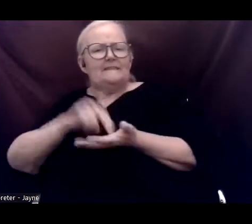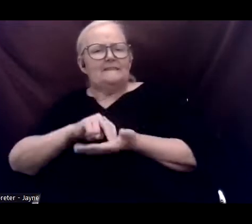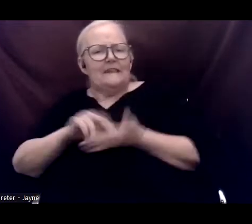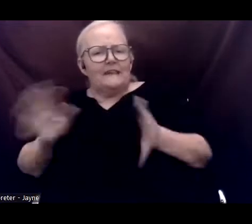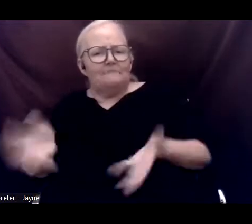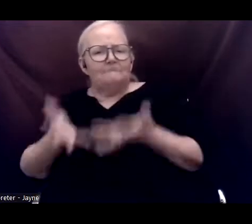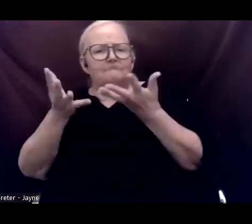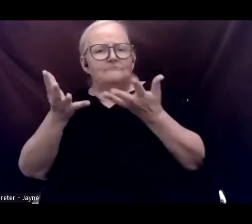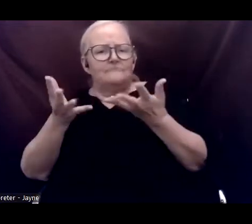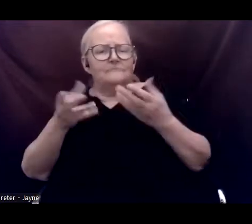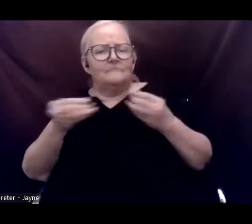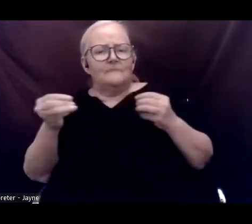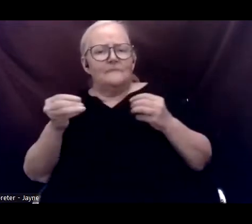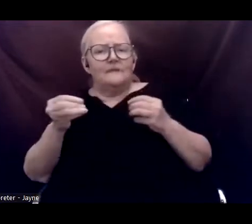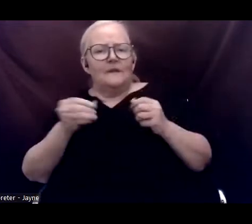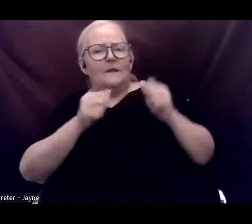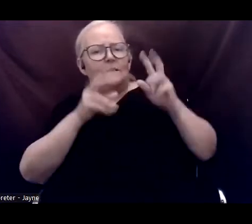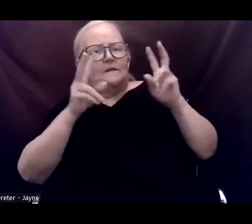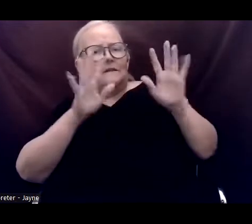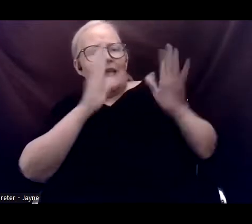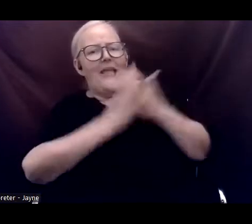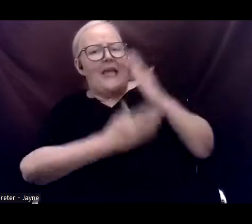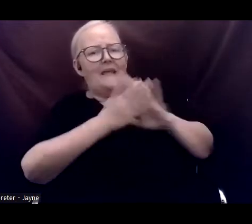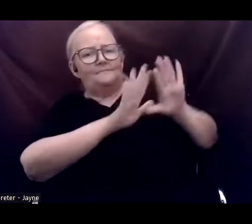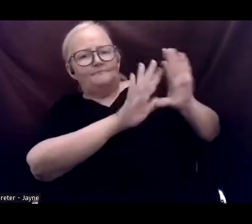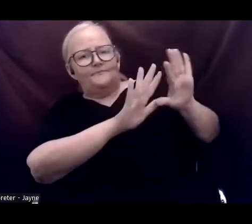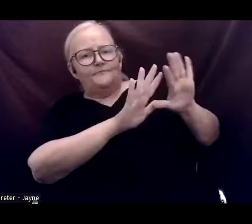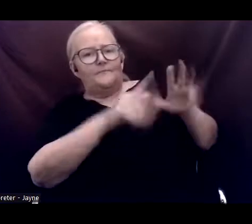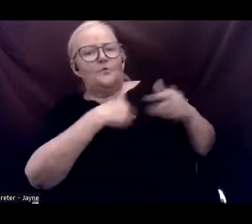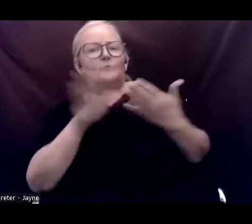hands, and join in blessing them as we sing them on their way.